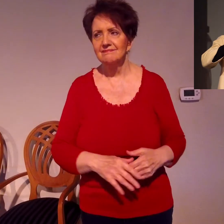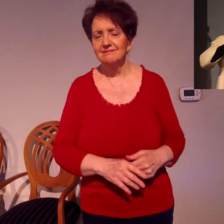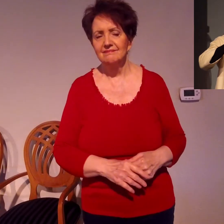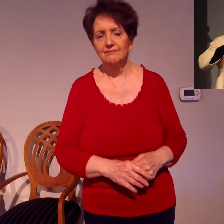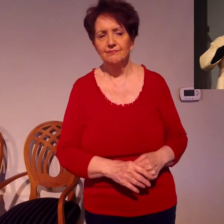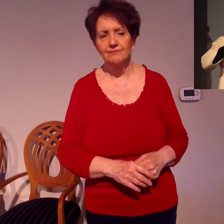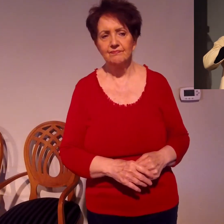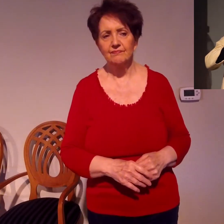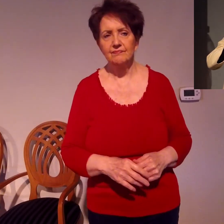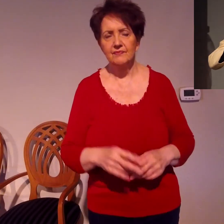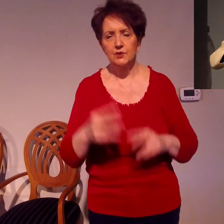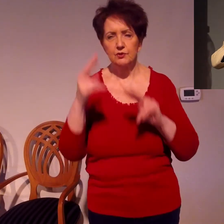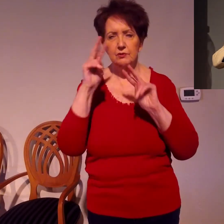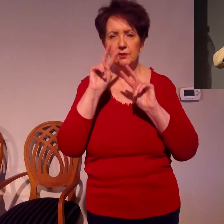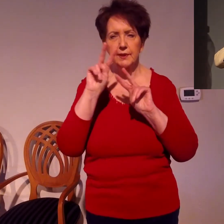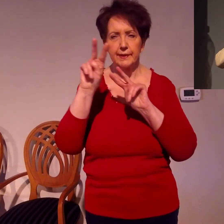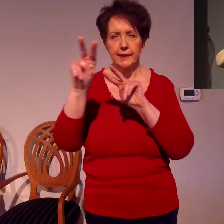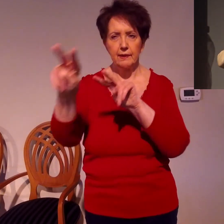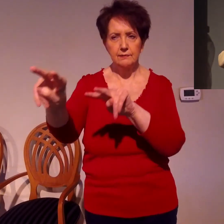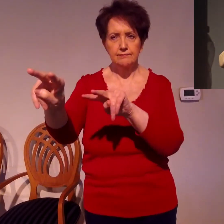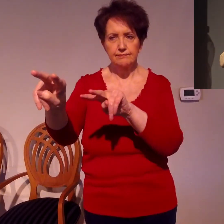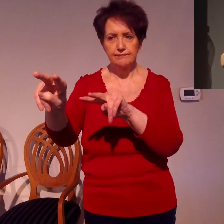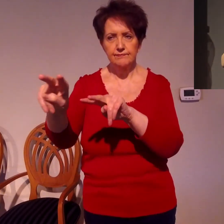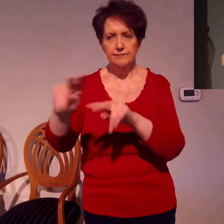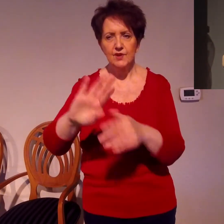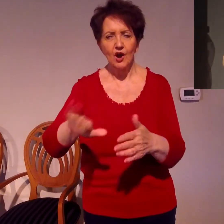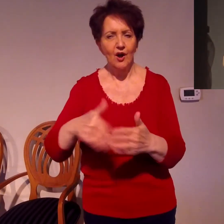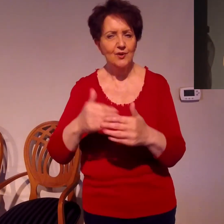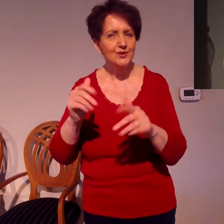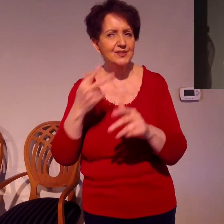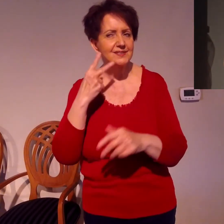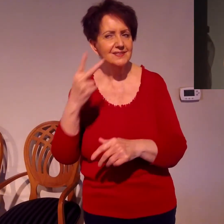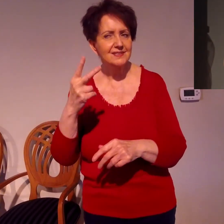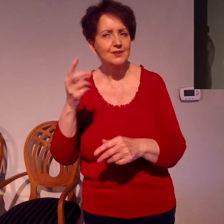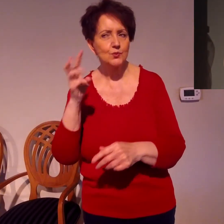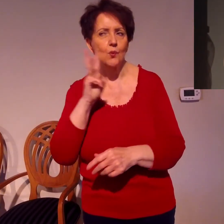and you're looking out, and all you see is water.